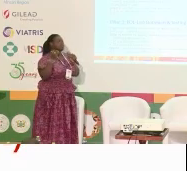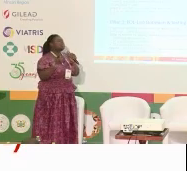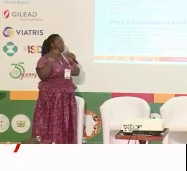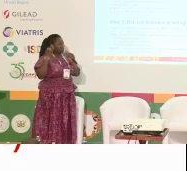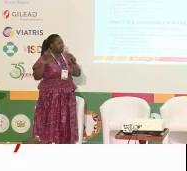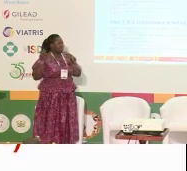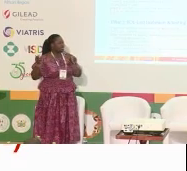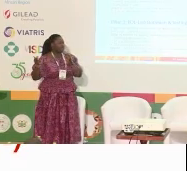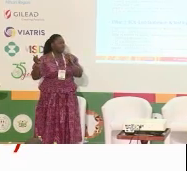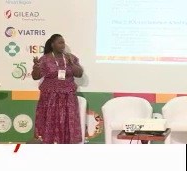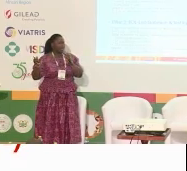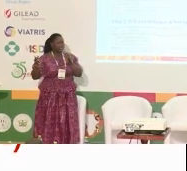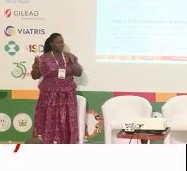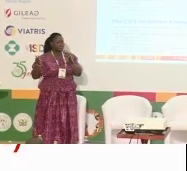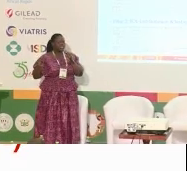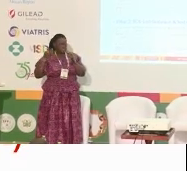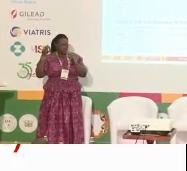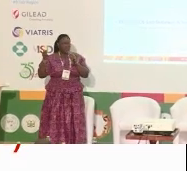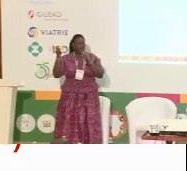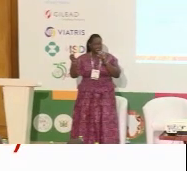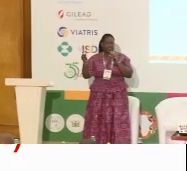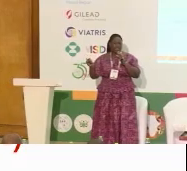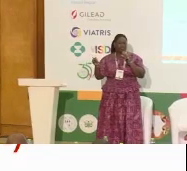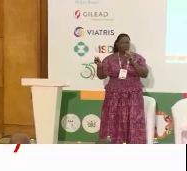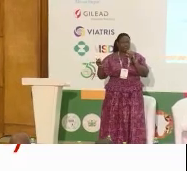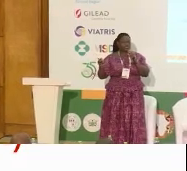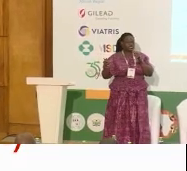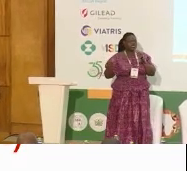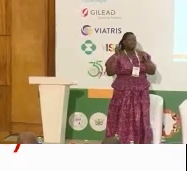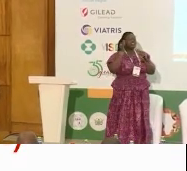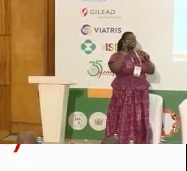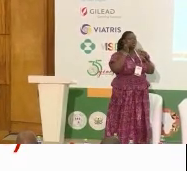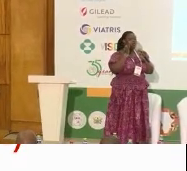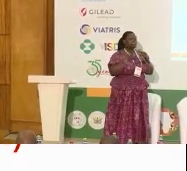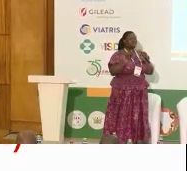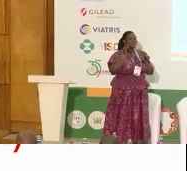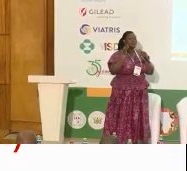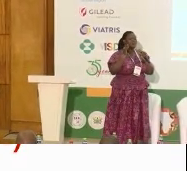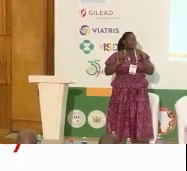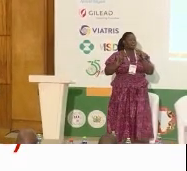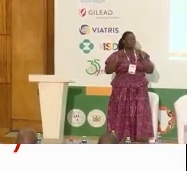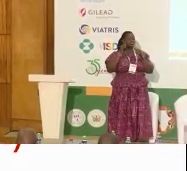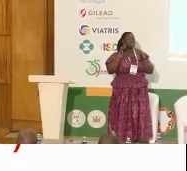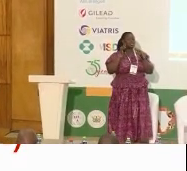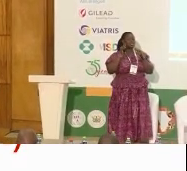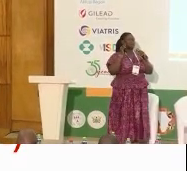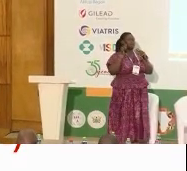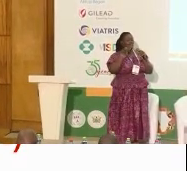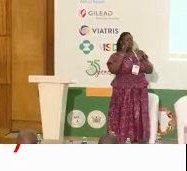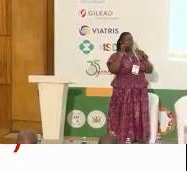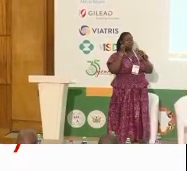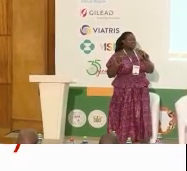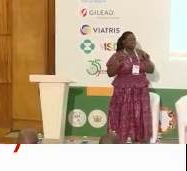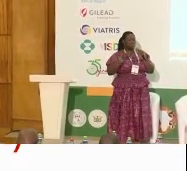them know that it's very valid that you have your biases. It's very valid that you have your preferences, but it's also very, very important that you don't let